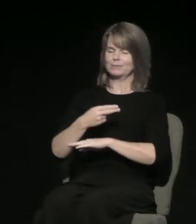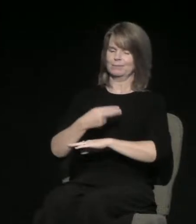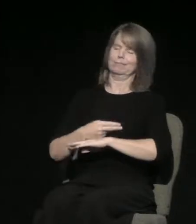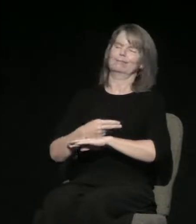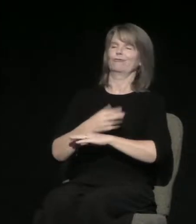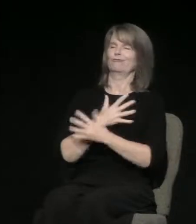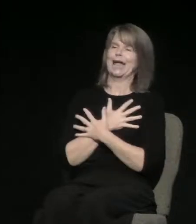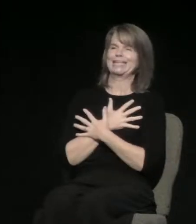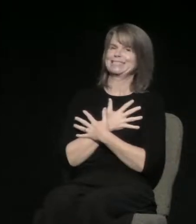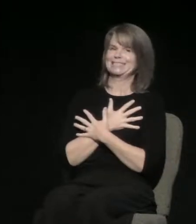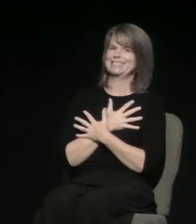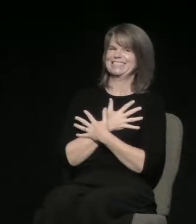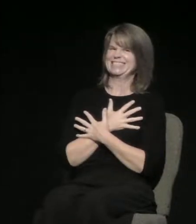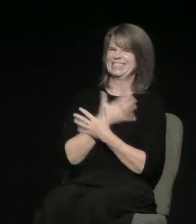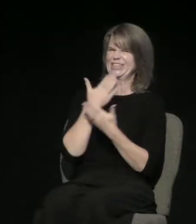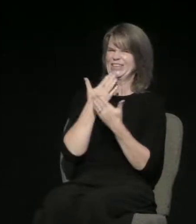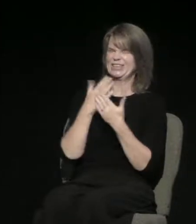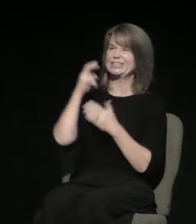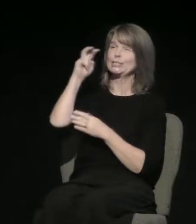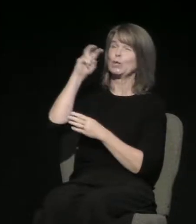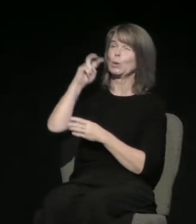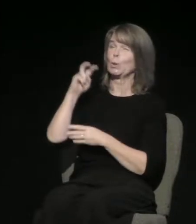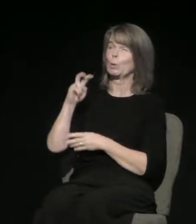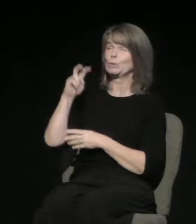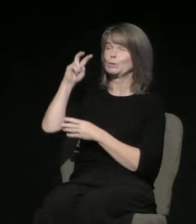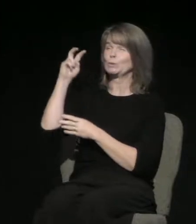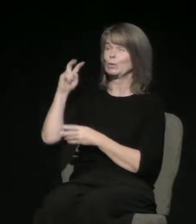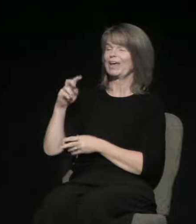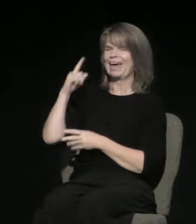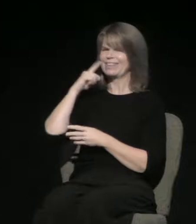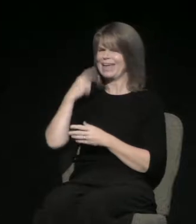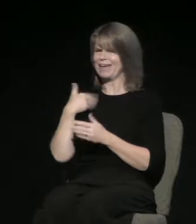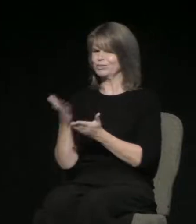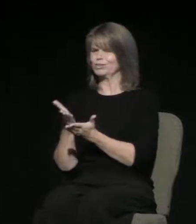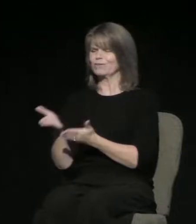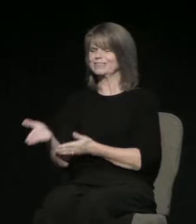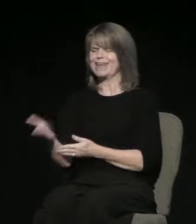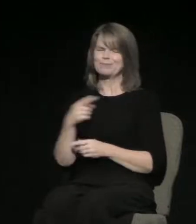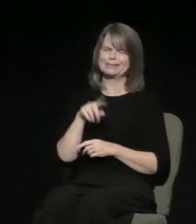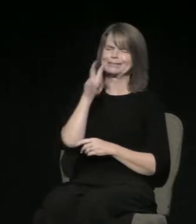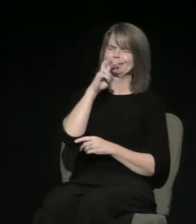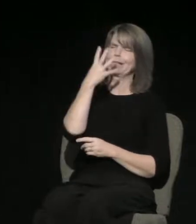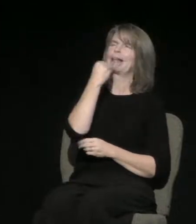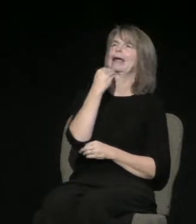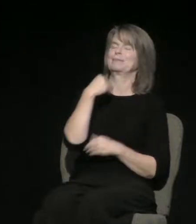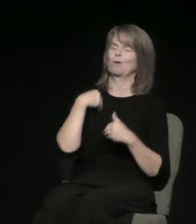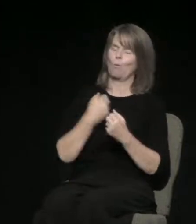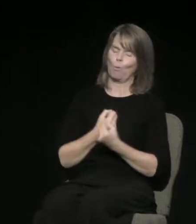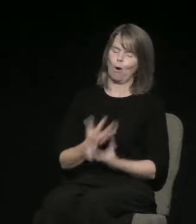And he's getting A good snooze There I think we were Having a service Down below And he was up There snoozing